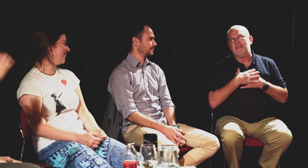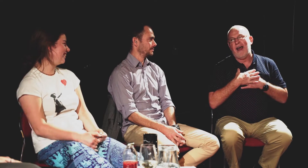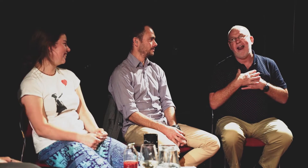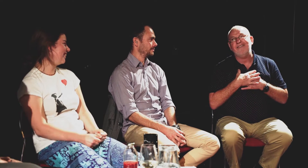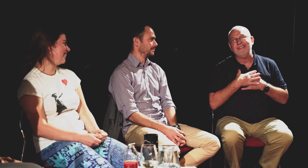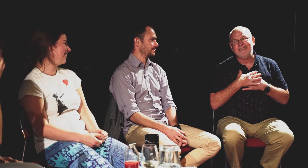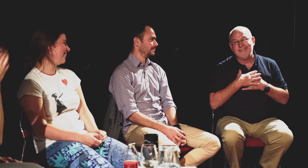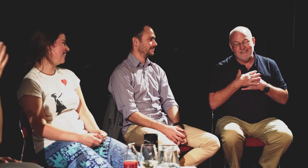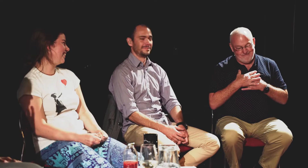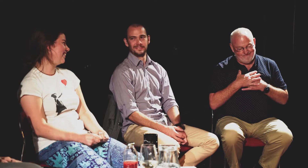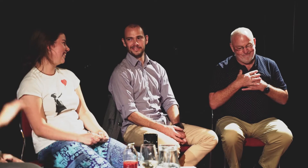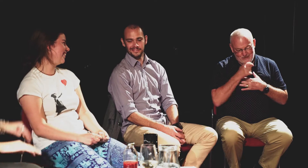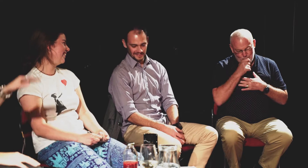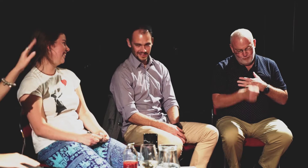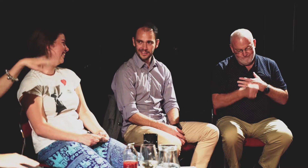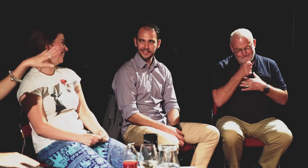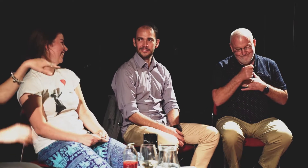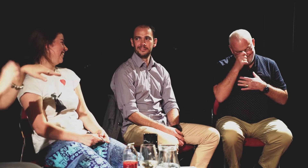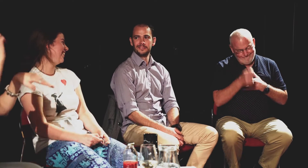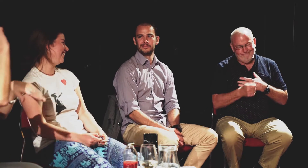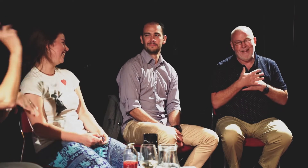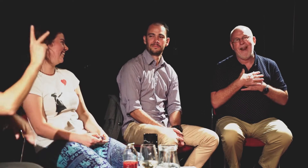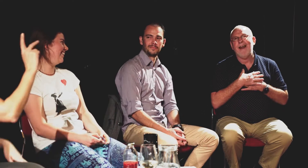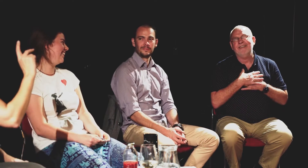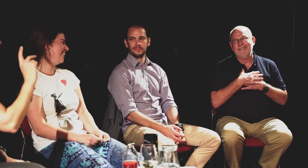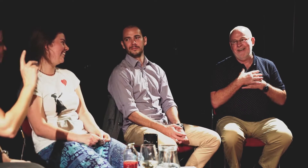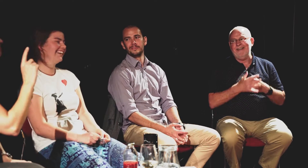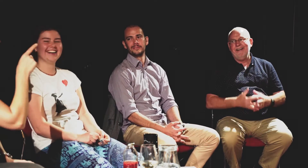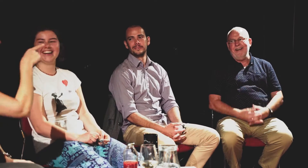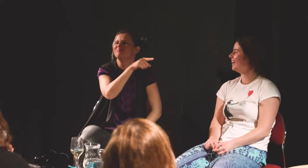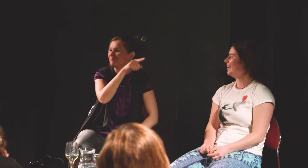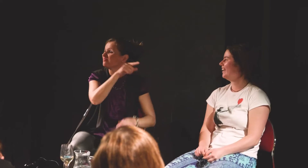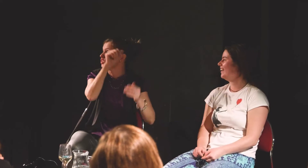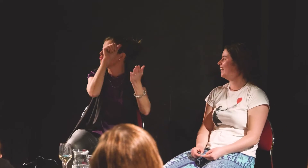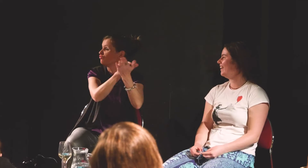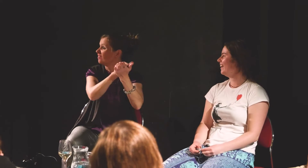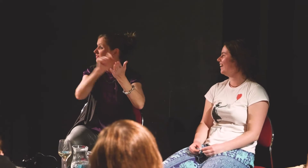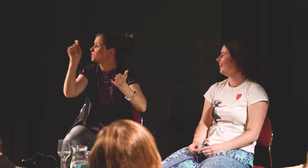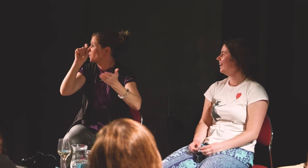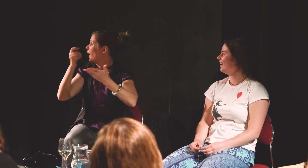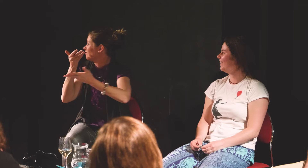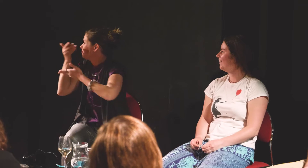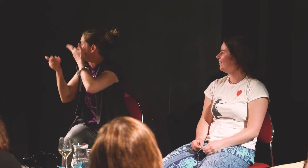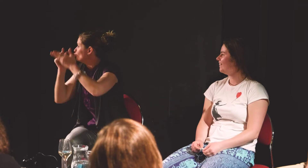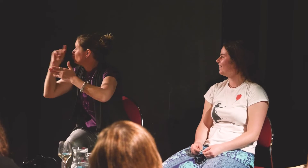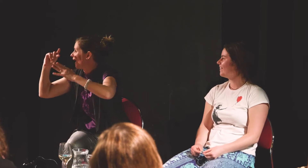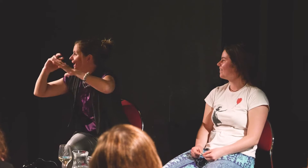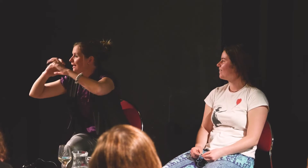fantastic. I loved it like that. You only had a few signs to learn, and the rest you had to just lip read. Okay. And he's right. What Tony has